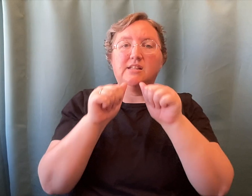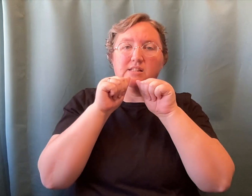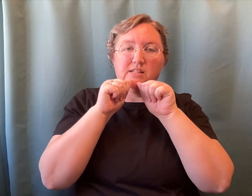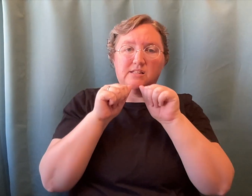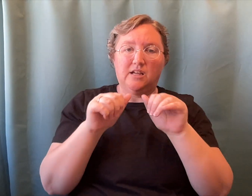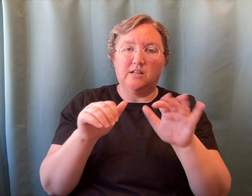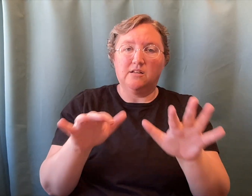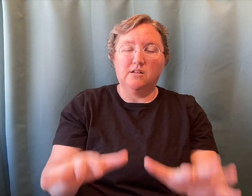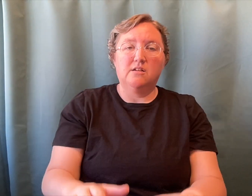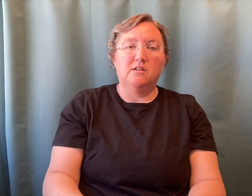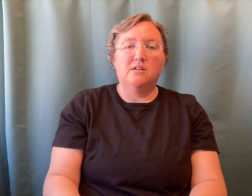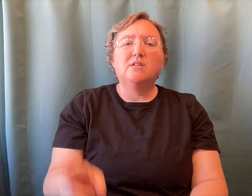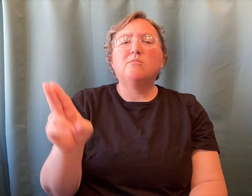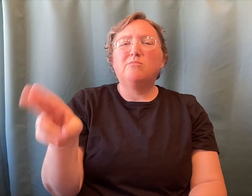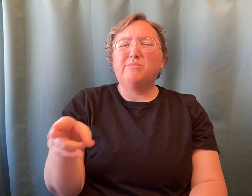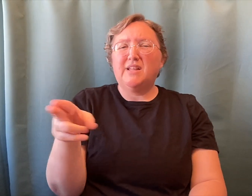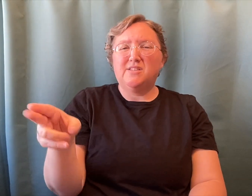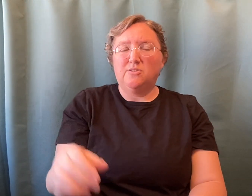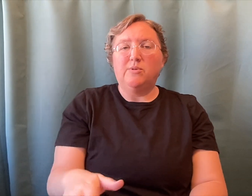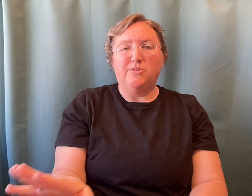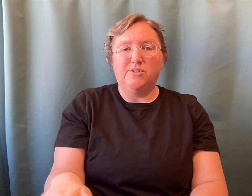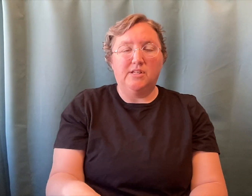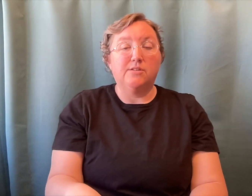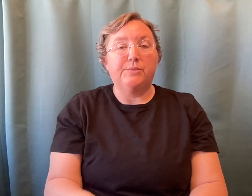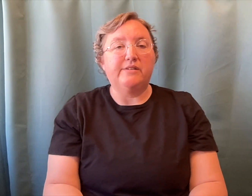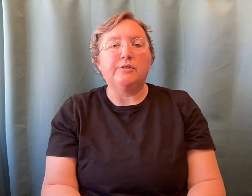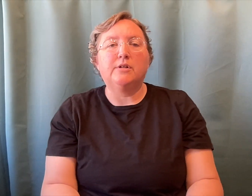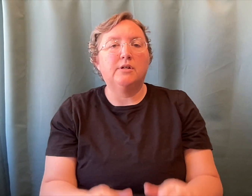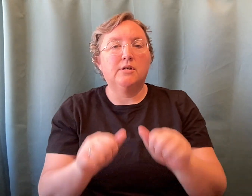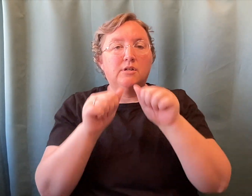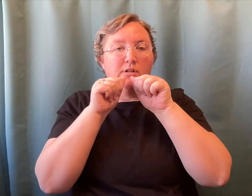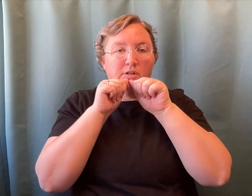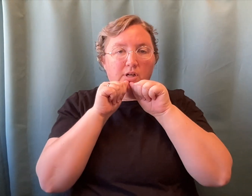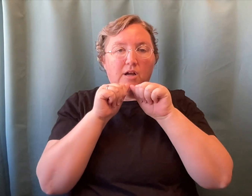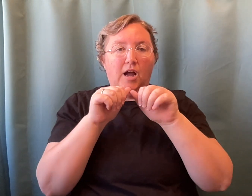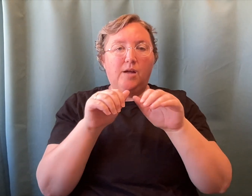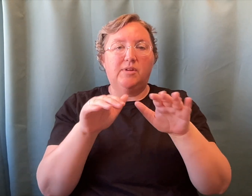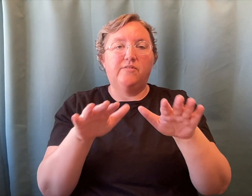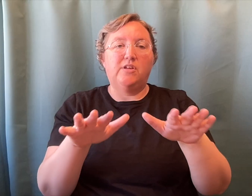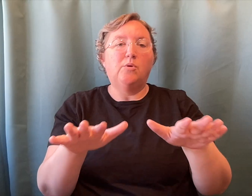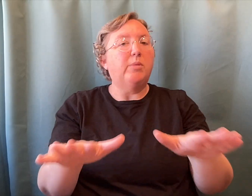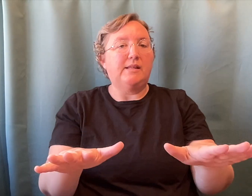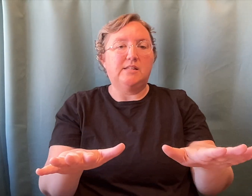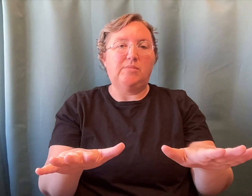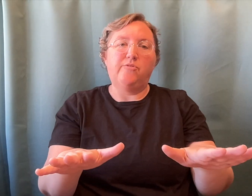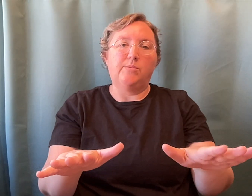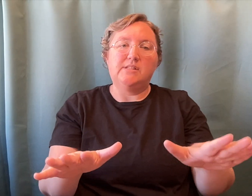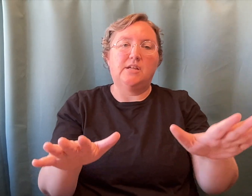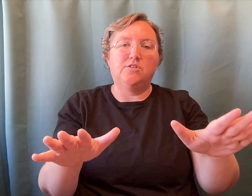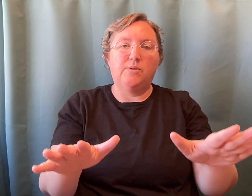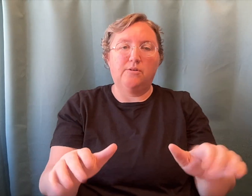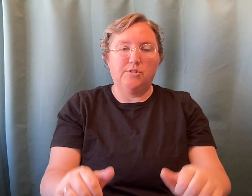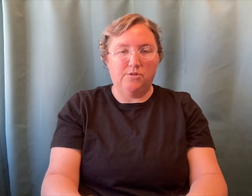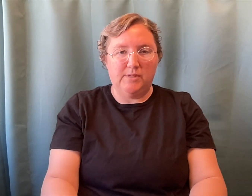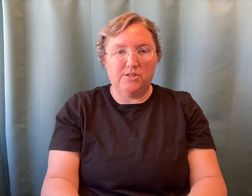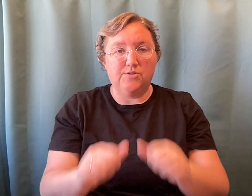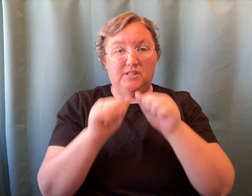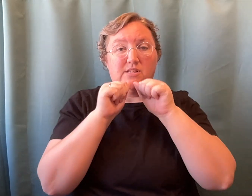this sign. Bless you when you sneeze, whatever. I'm giving you a blessing before we send you out to do ministry. This is a